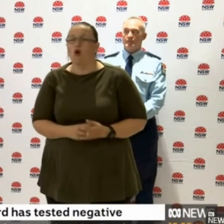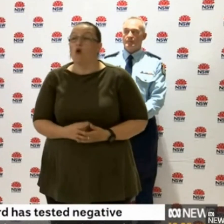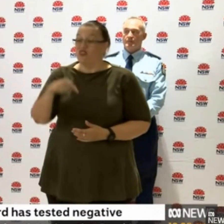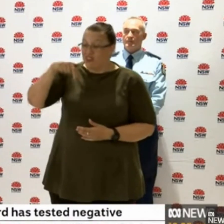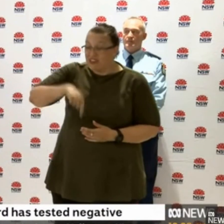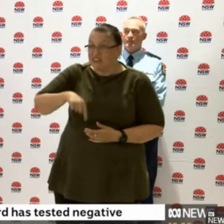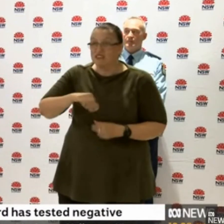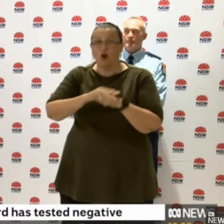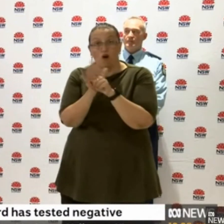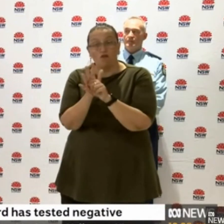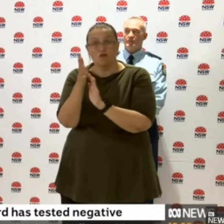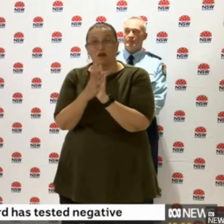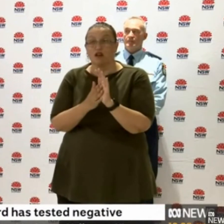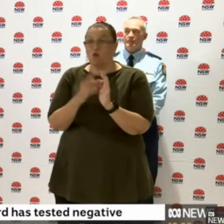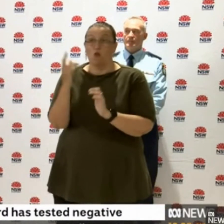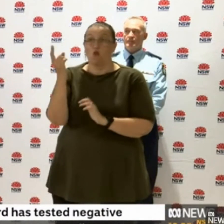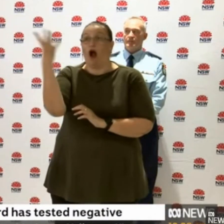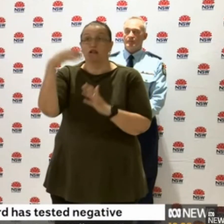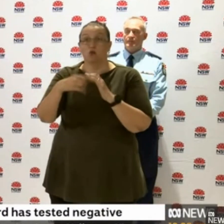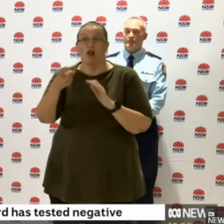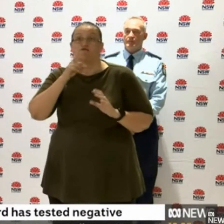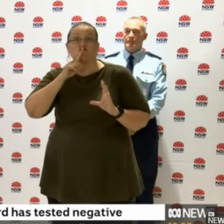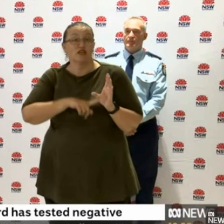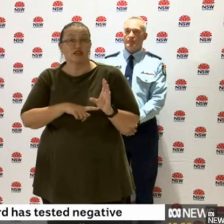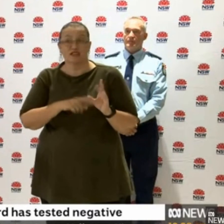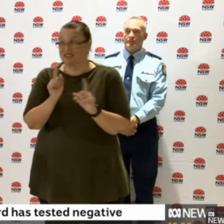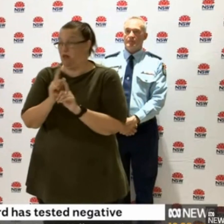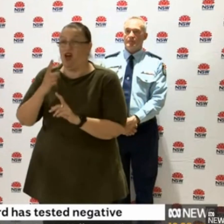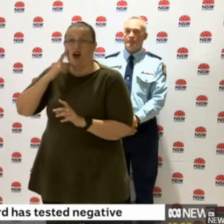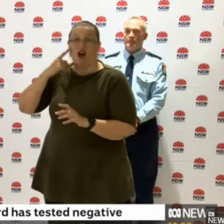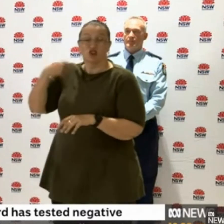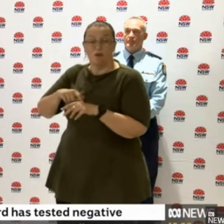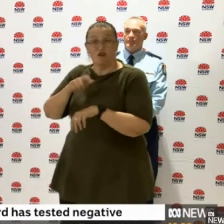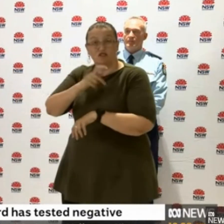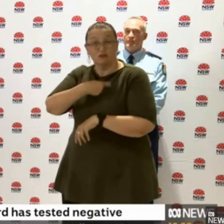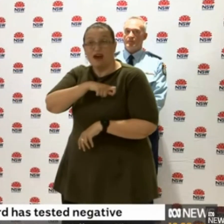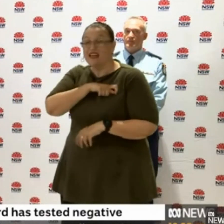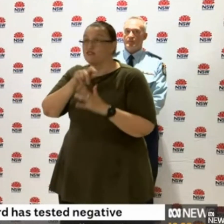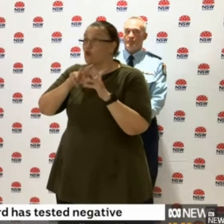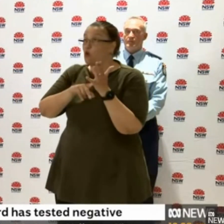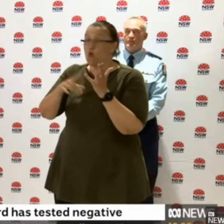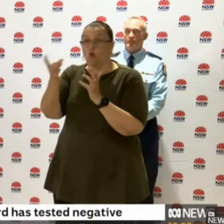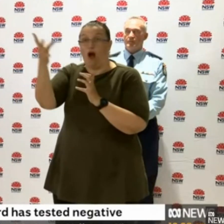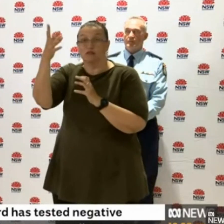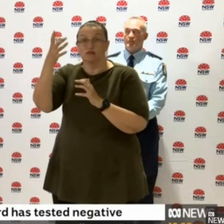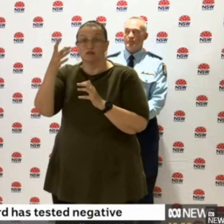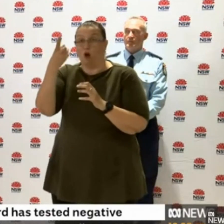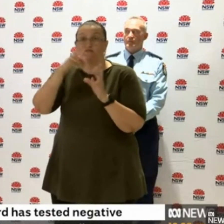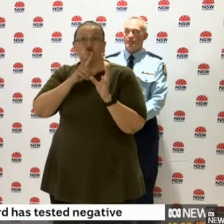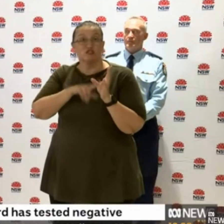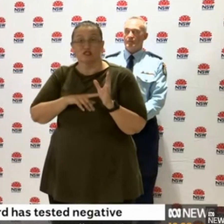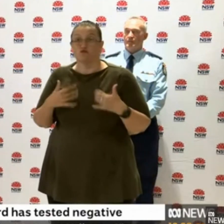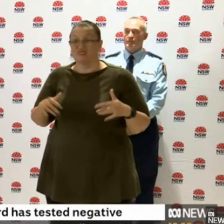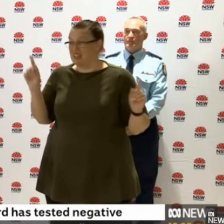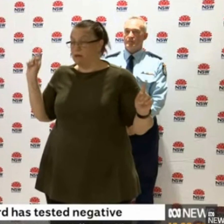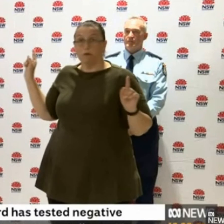in 100 year pandemic. We all have to take it seriously and know that Our hotel quarantine system is all that